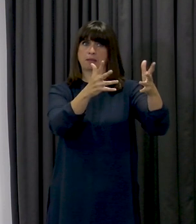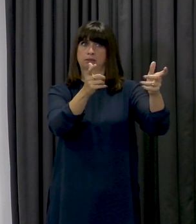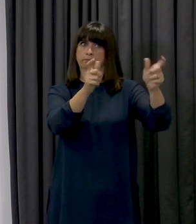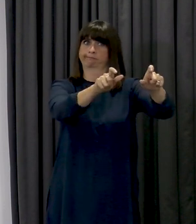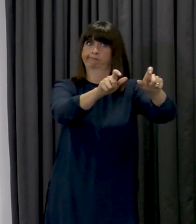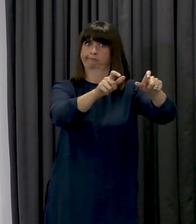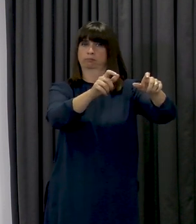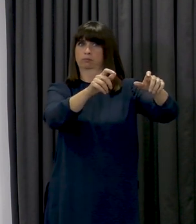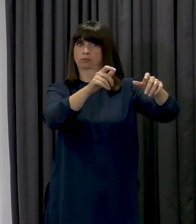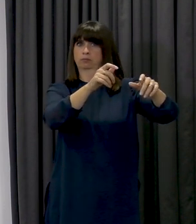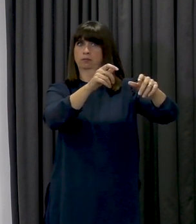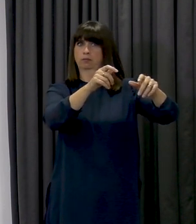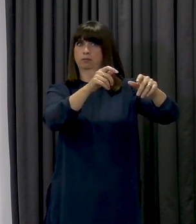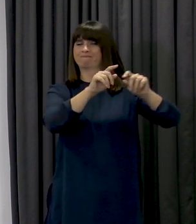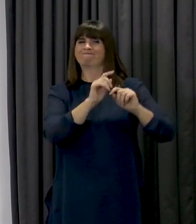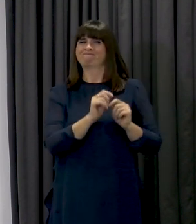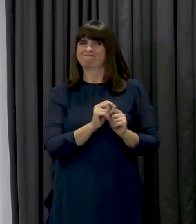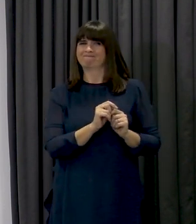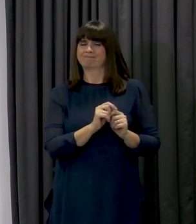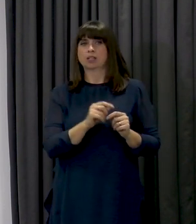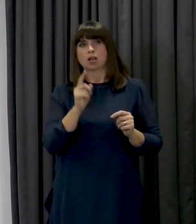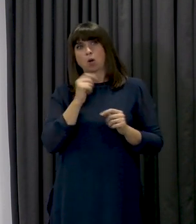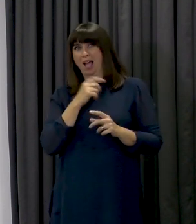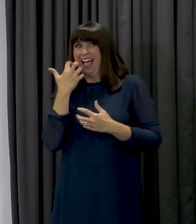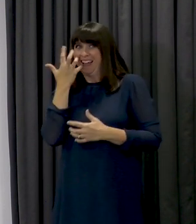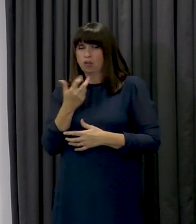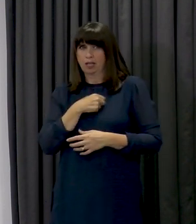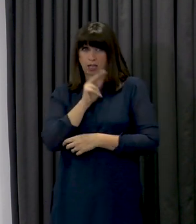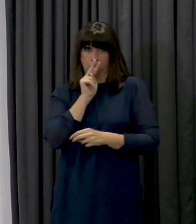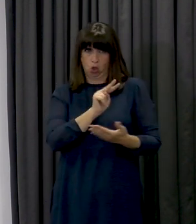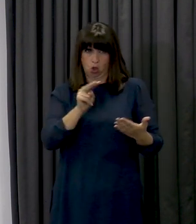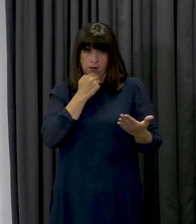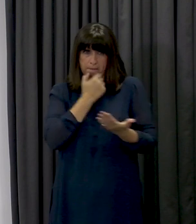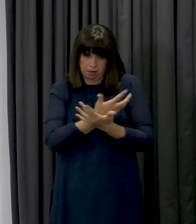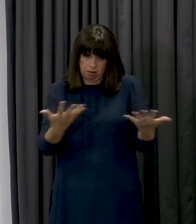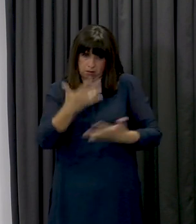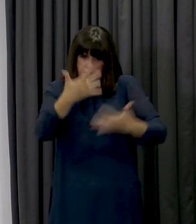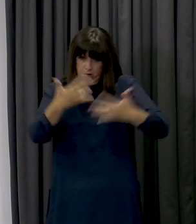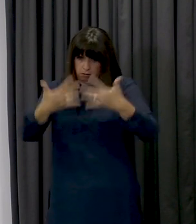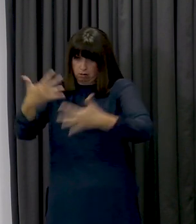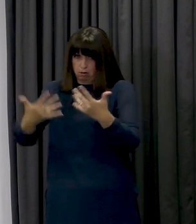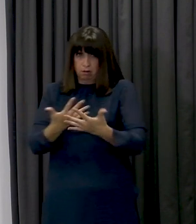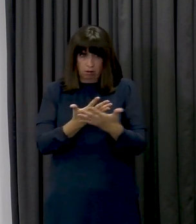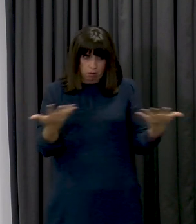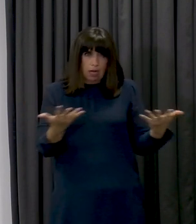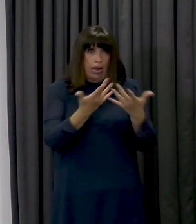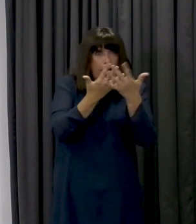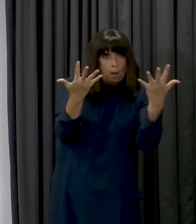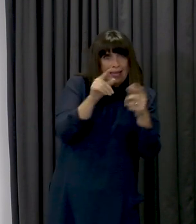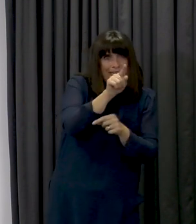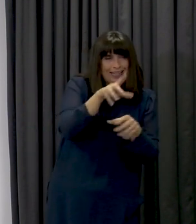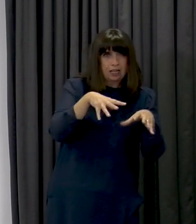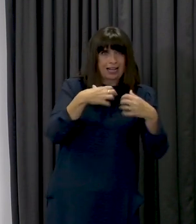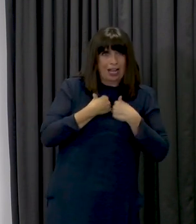live in that part of Wales that we watch every day with all the expertise that we can muster the position